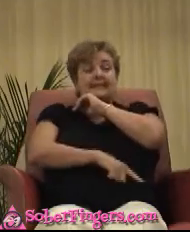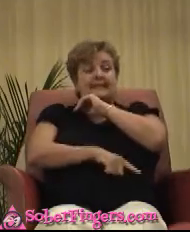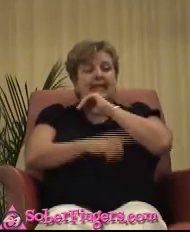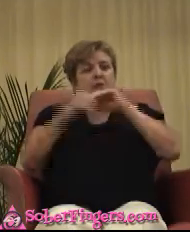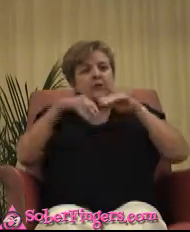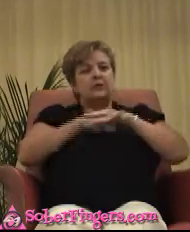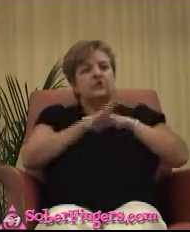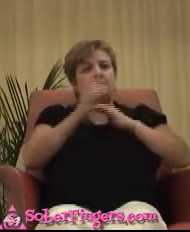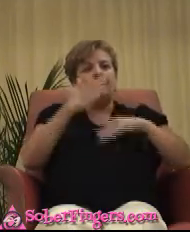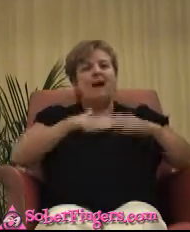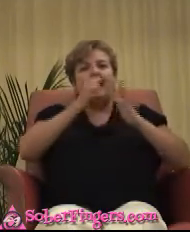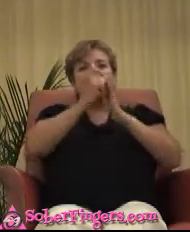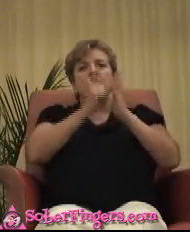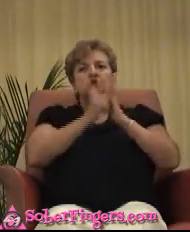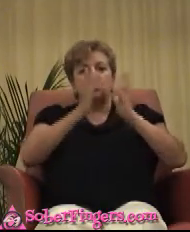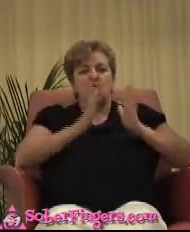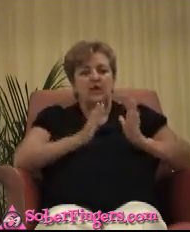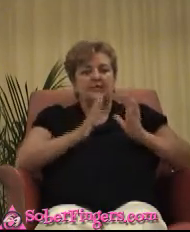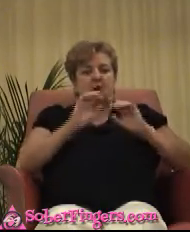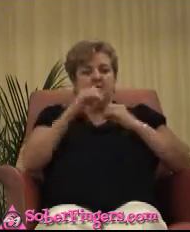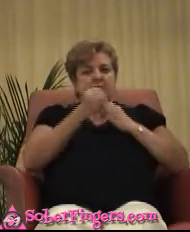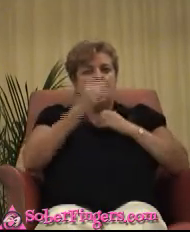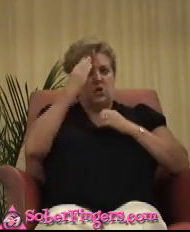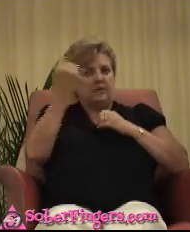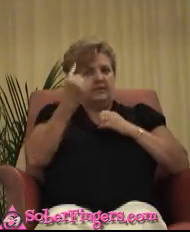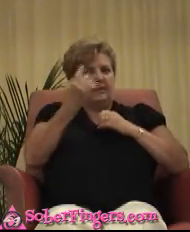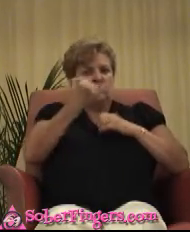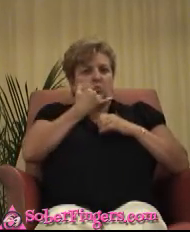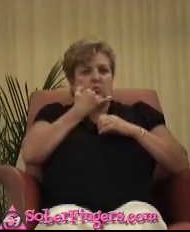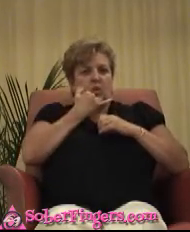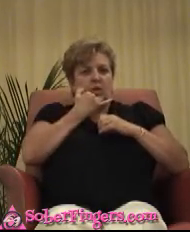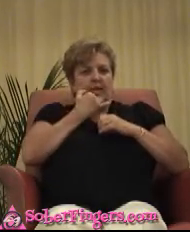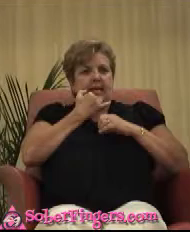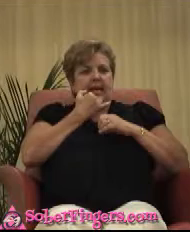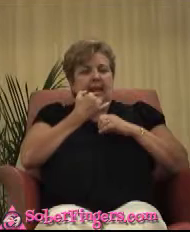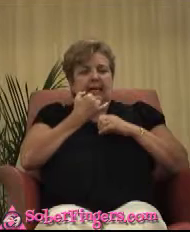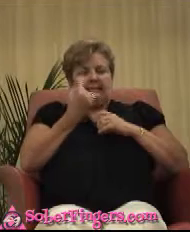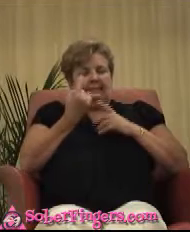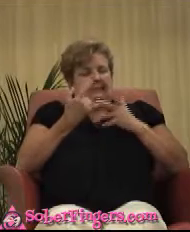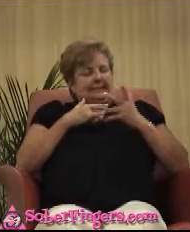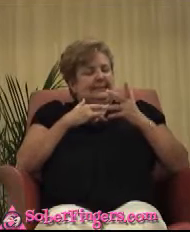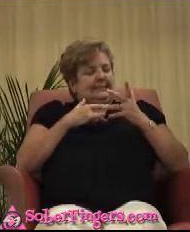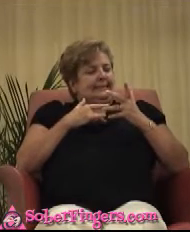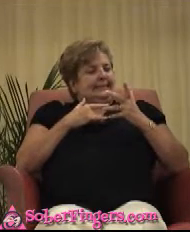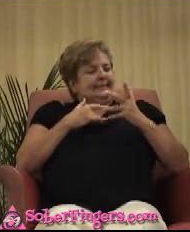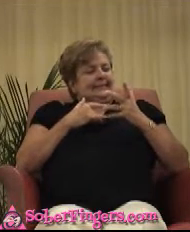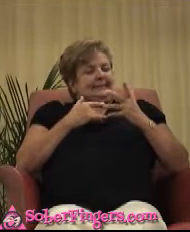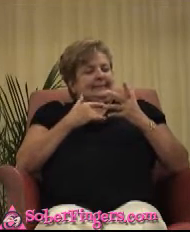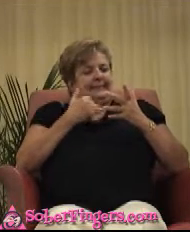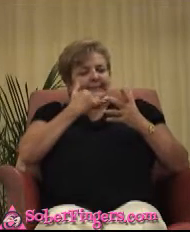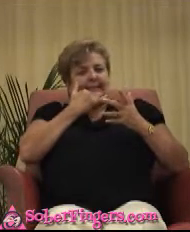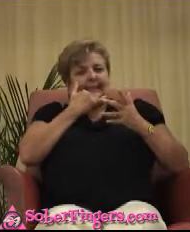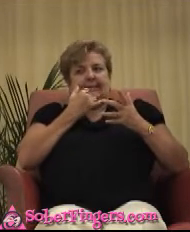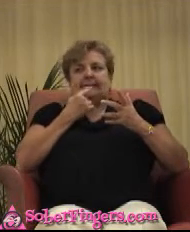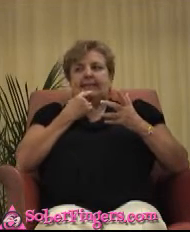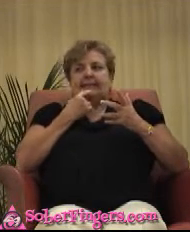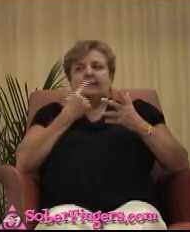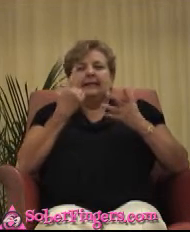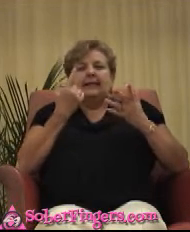said, I knew something was wrong. I felt it. He said, "I just got a phone call an hour ago. The judge is going to